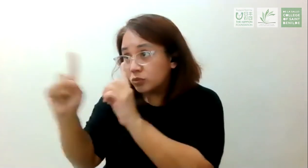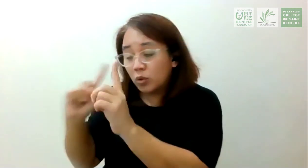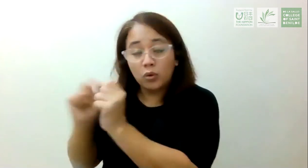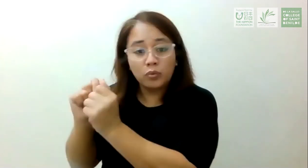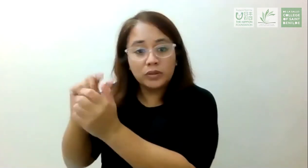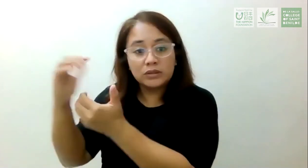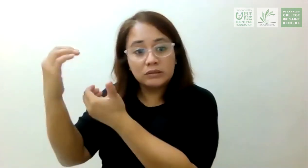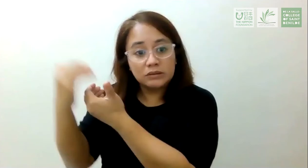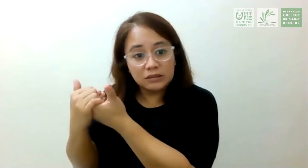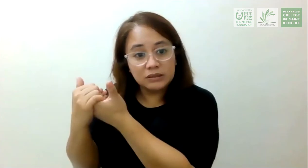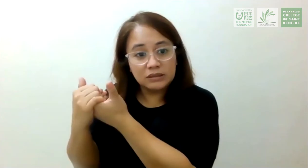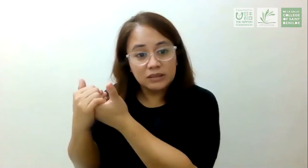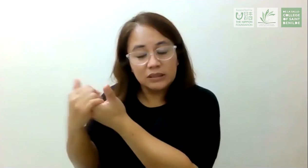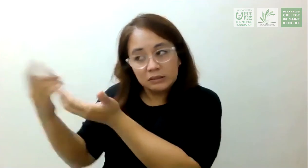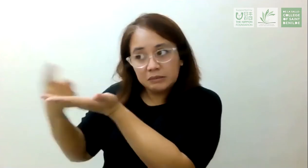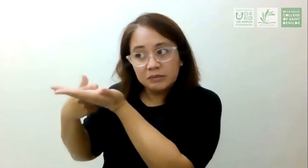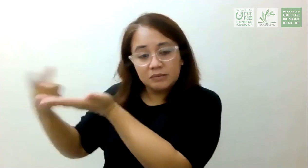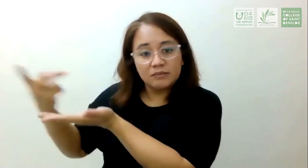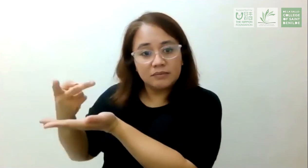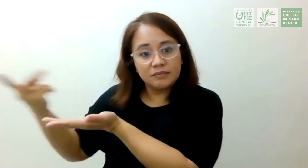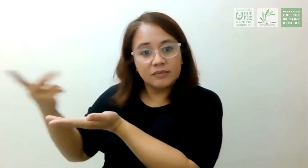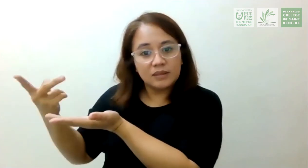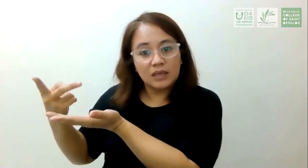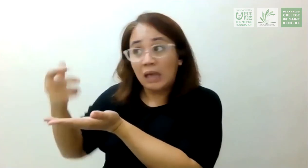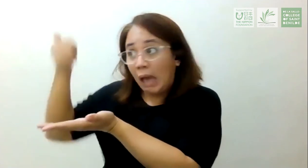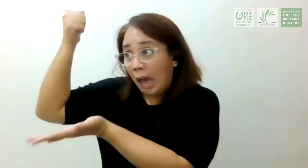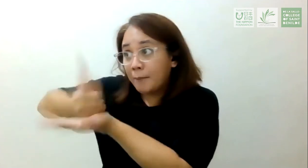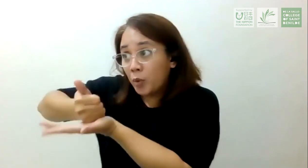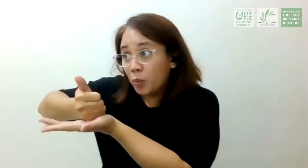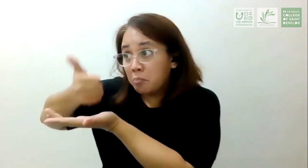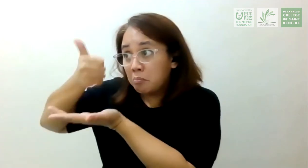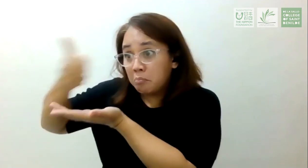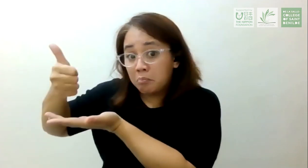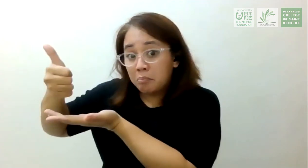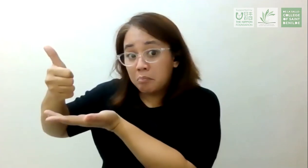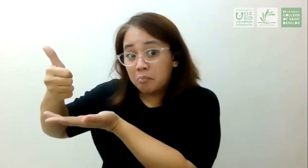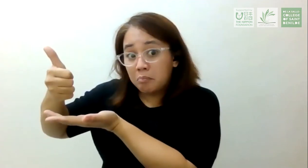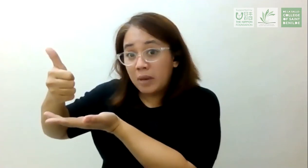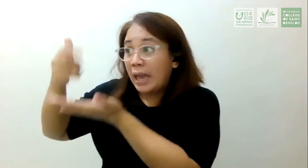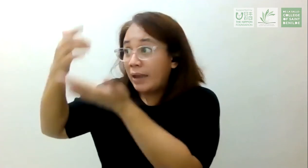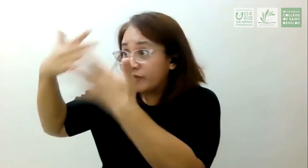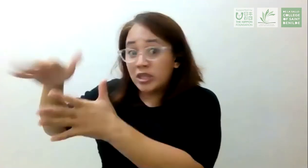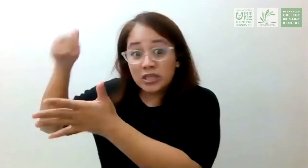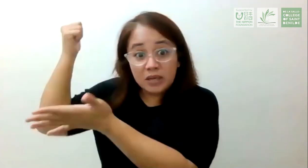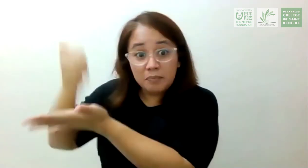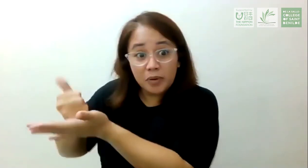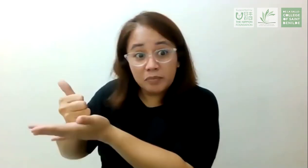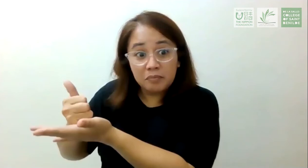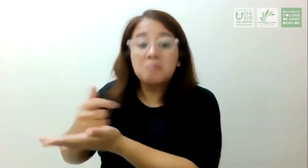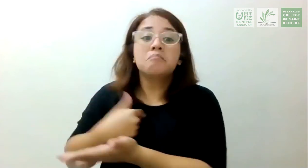with Teshi and get her approval. Once they approve, I'll approve anything.